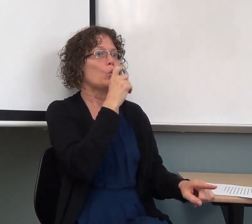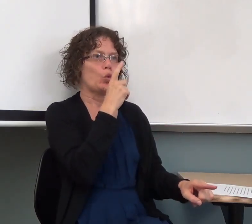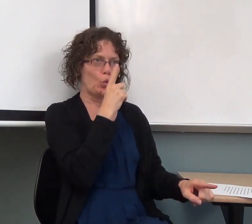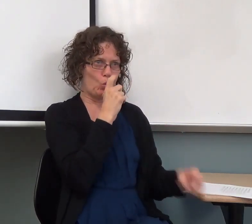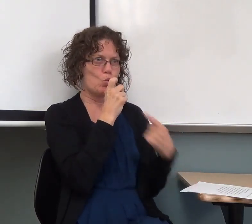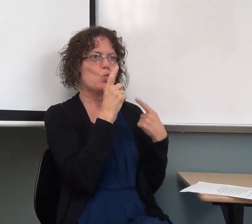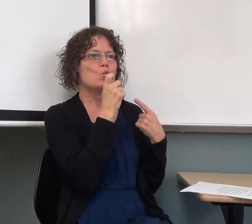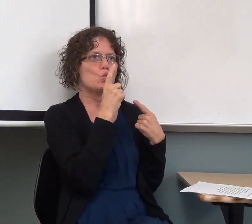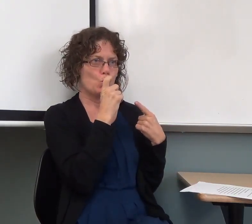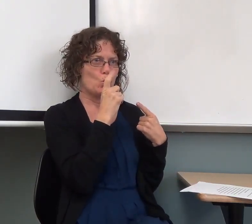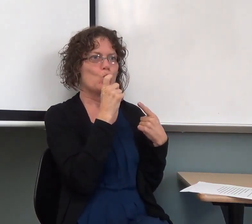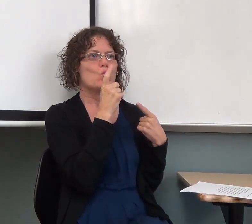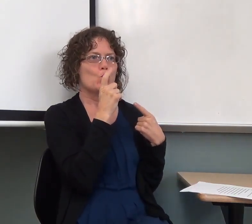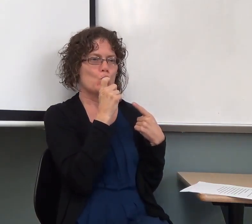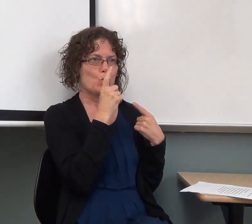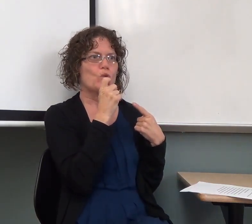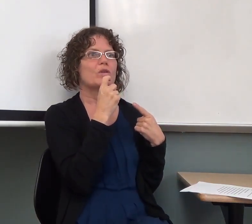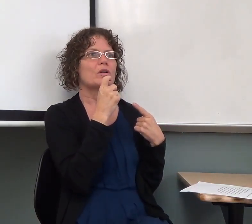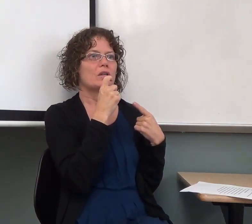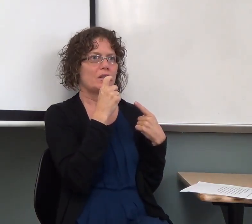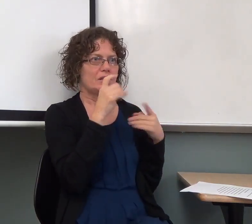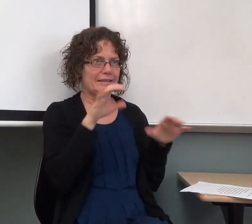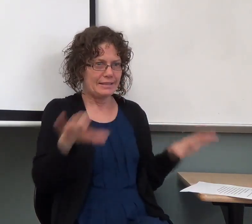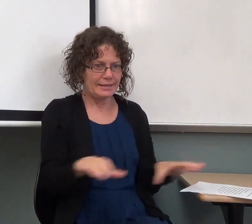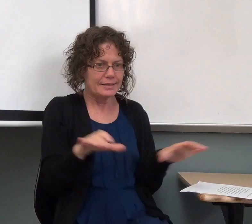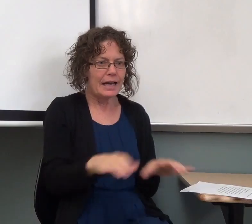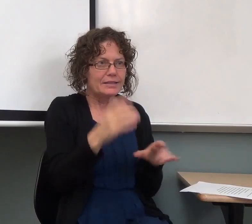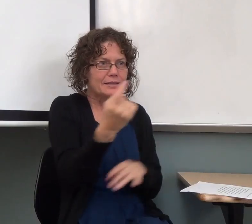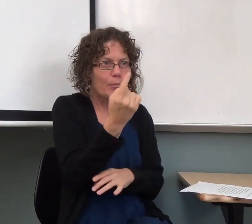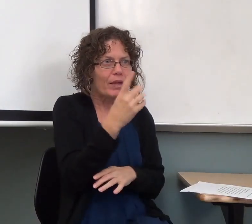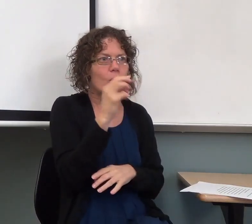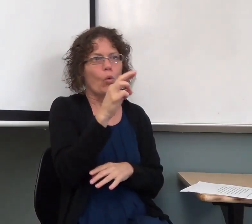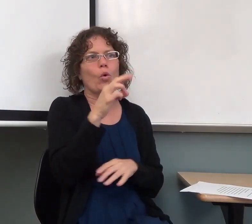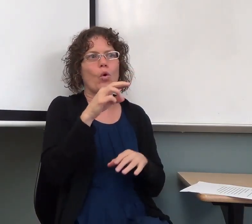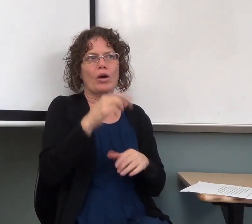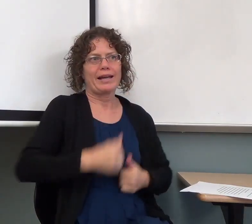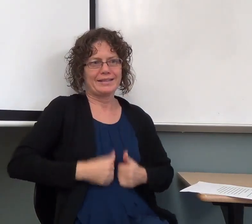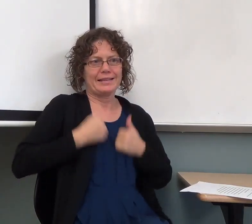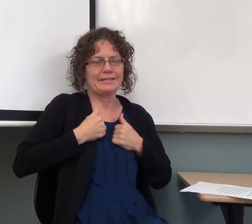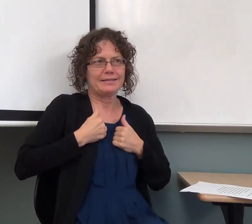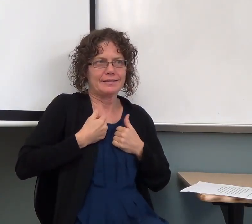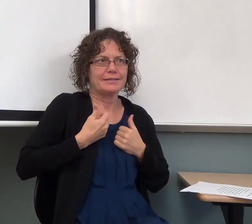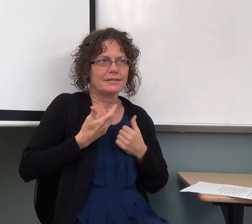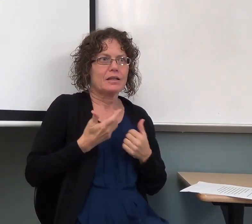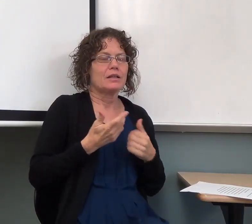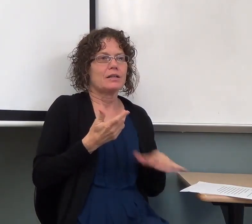who tells us does something or exists in a certain way. So what is it that Dean is doing?